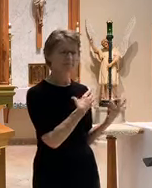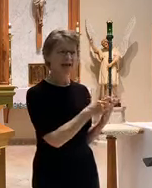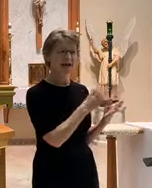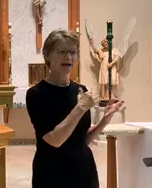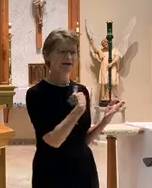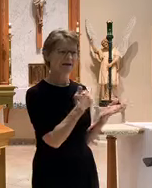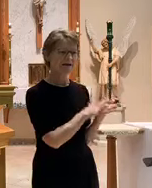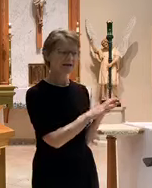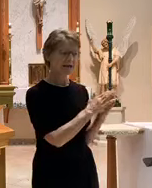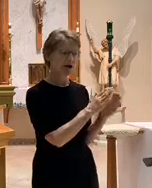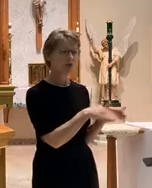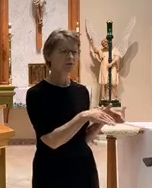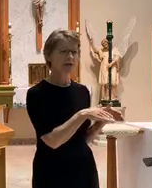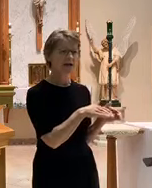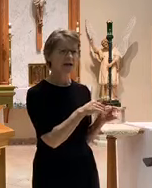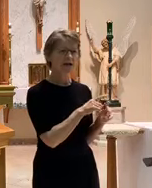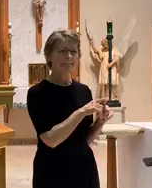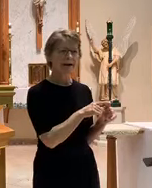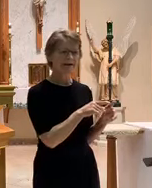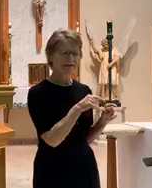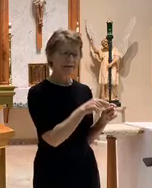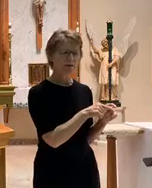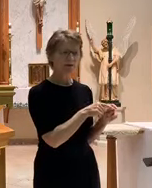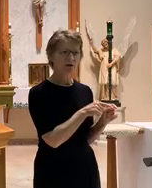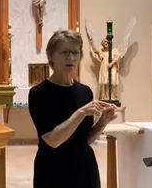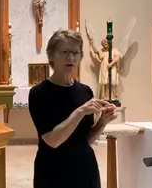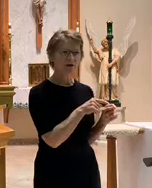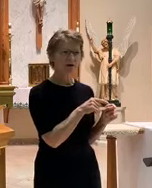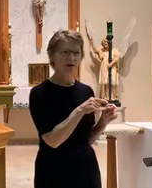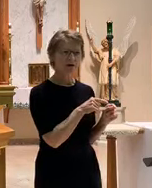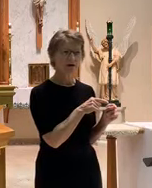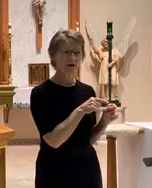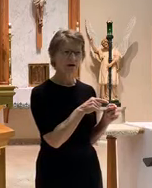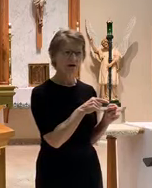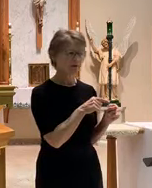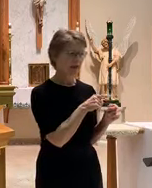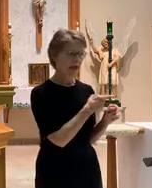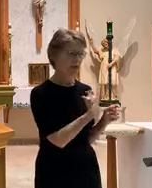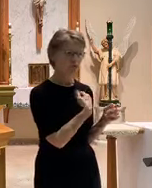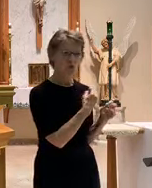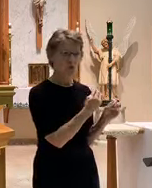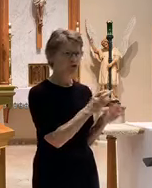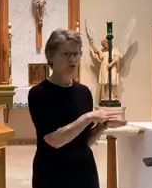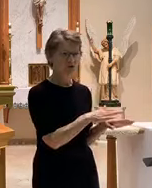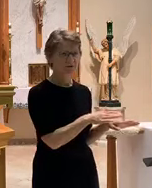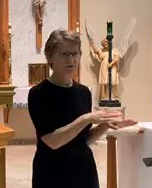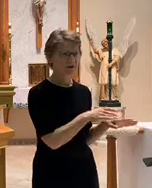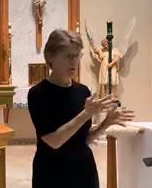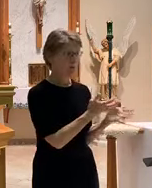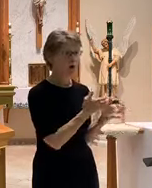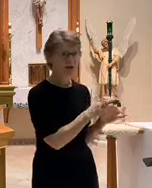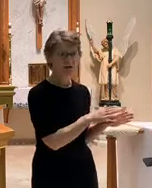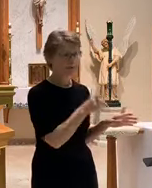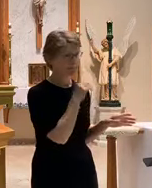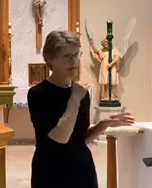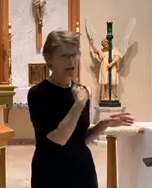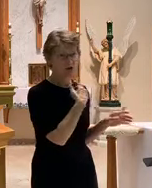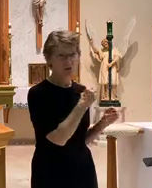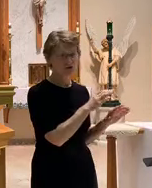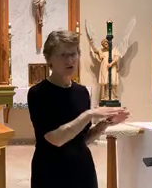house, apparently. But they were no children. They were childless. And so because of